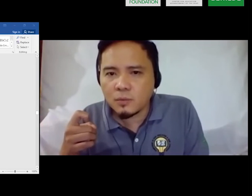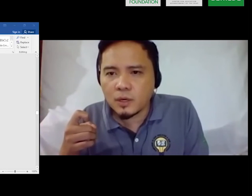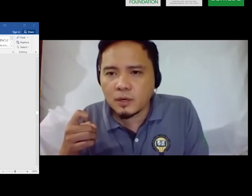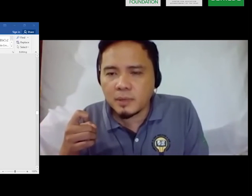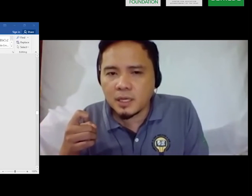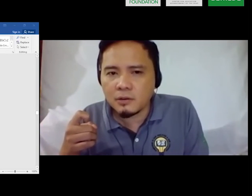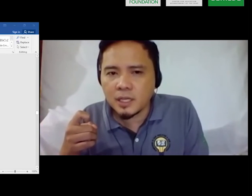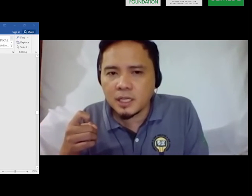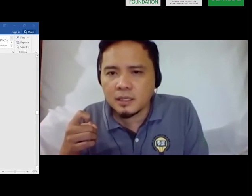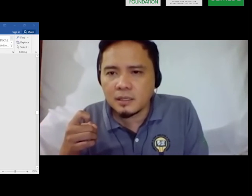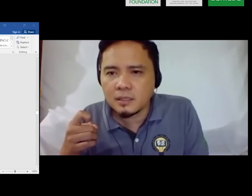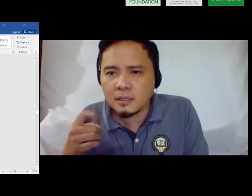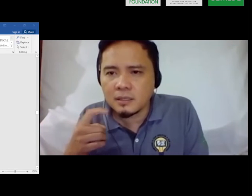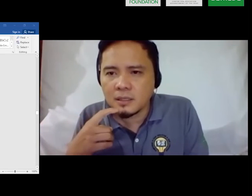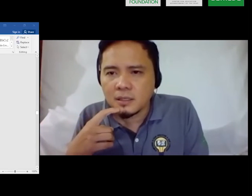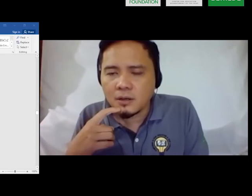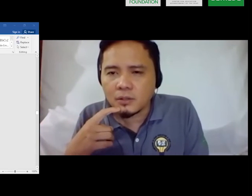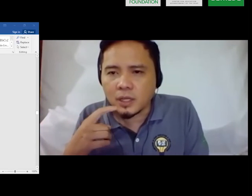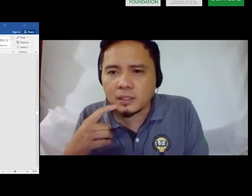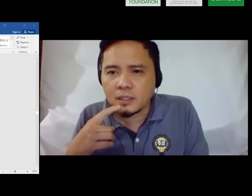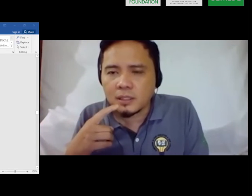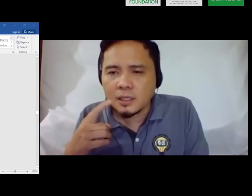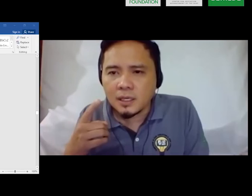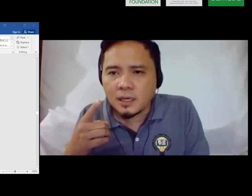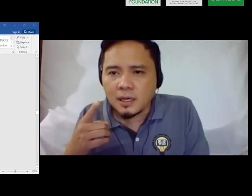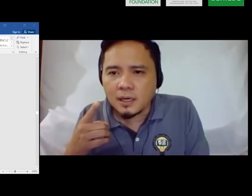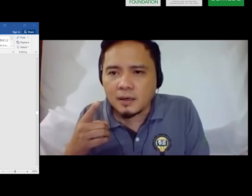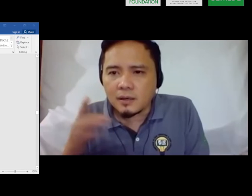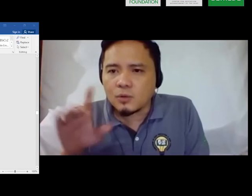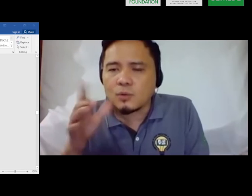question word be green?" Hold on.